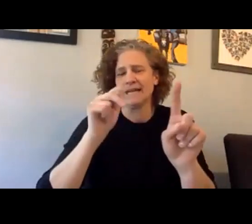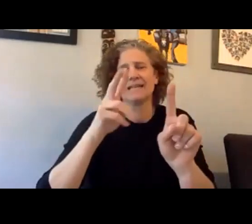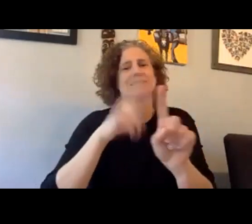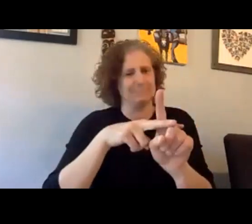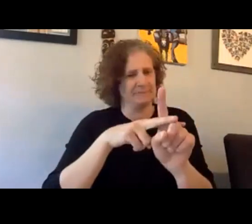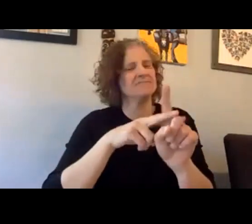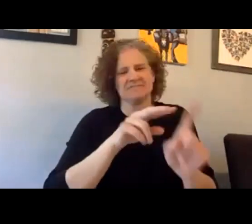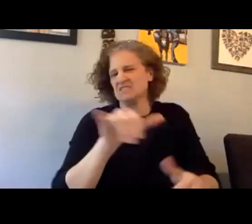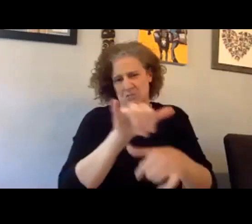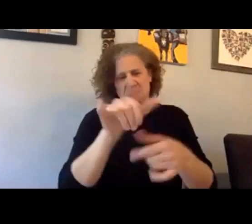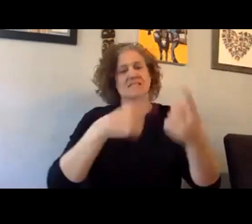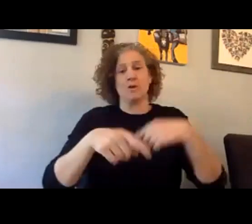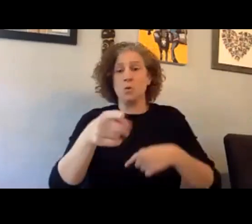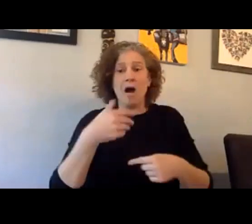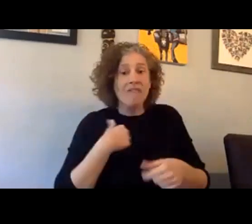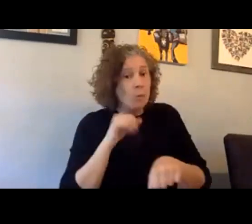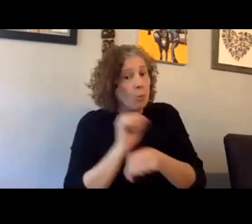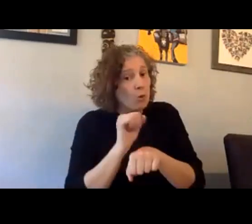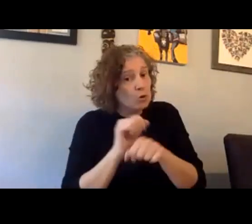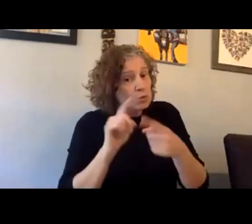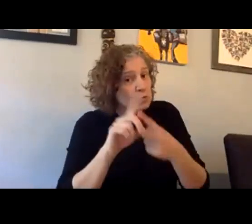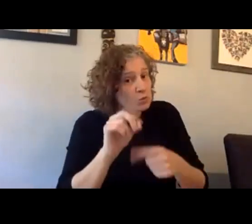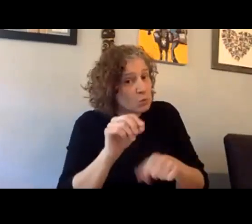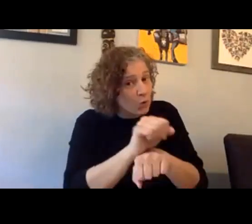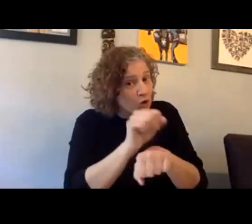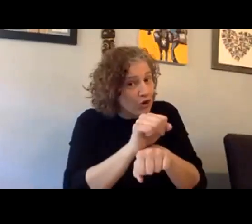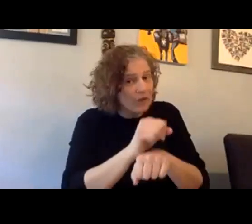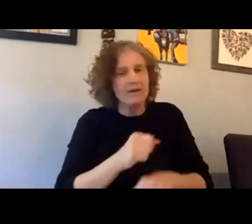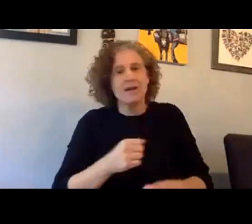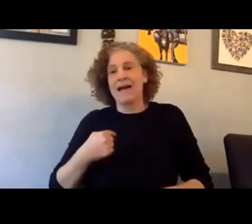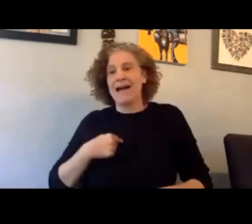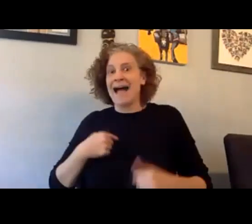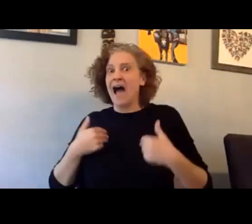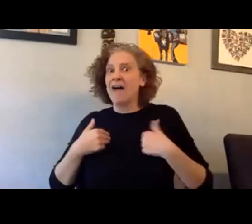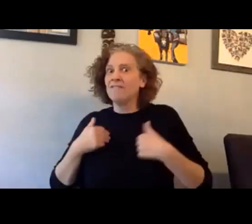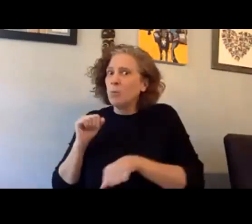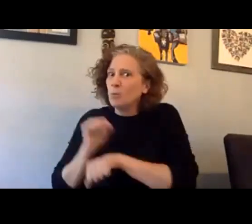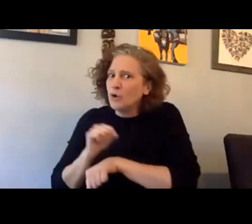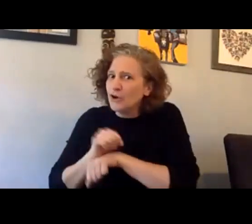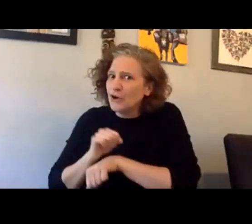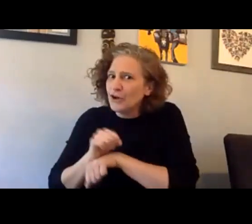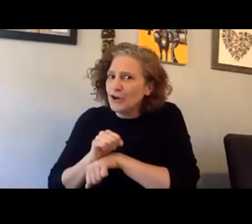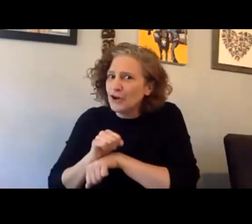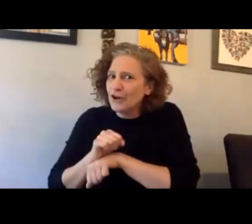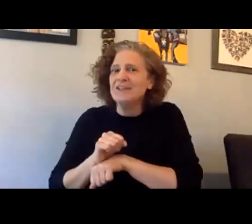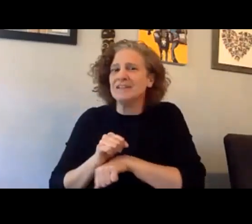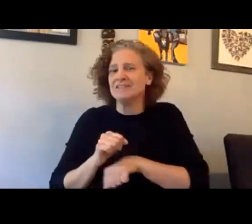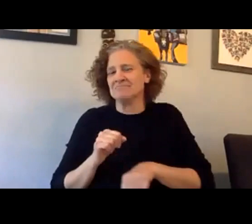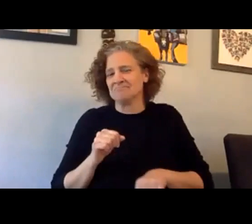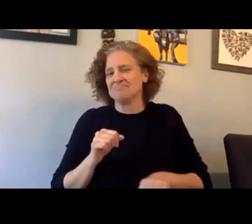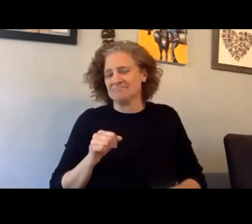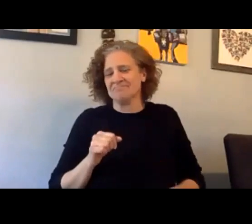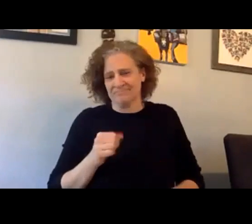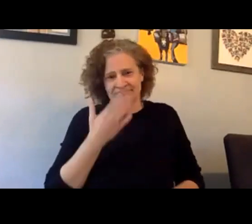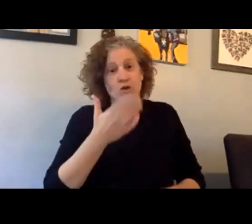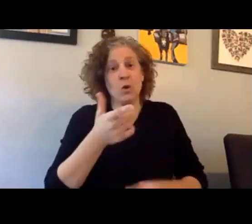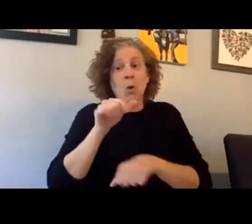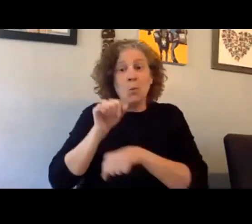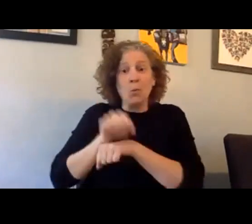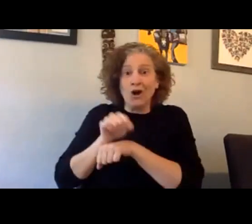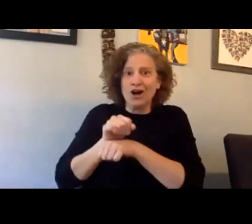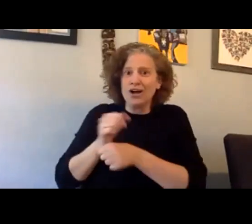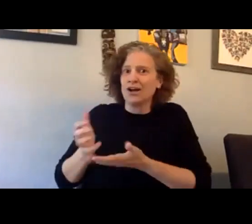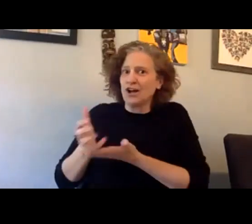And you can round the word assignment. Do you have work to do? Do you have work? I have work to do